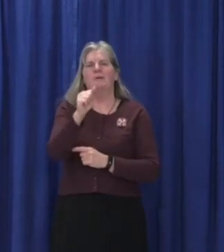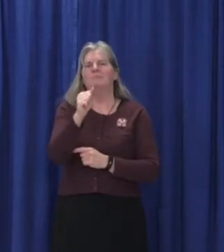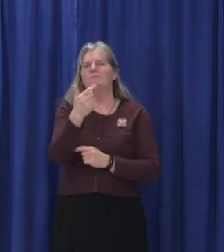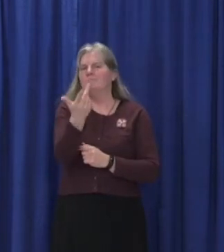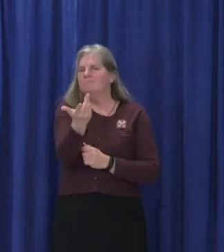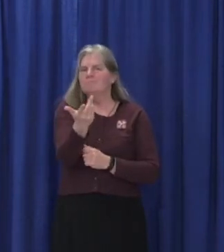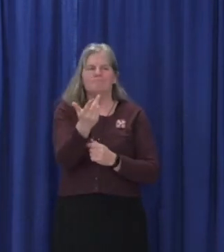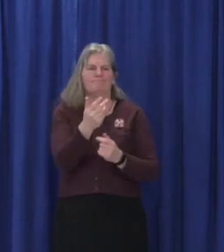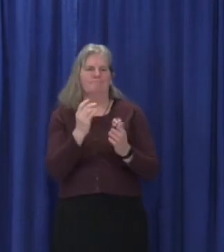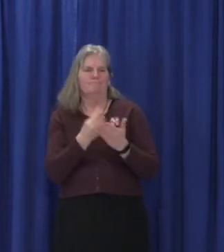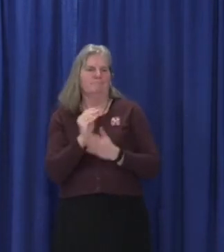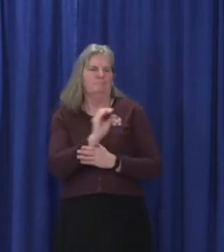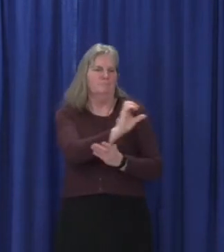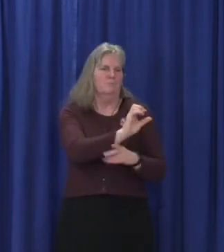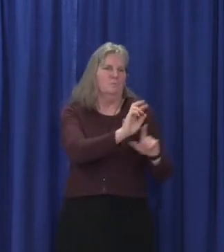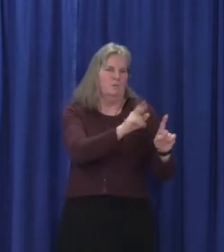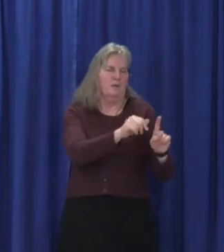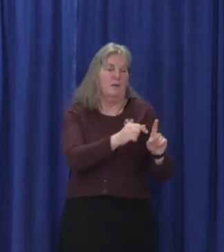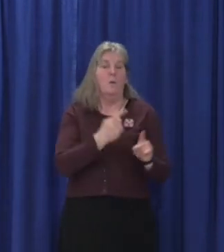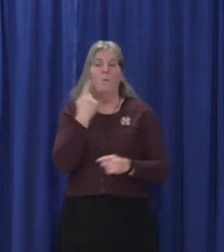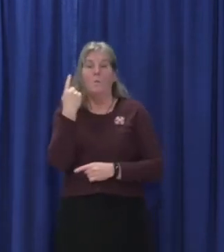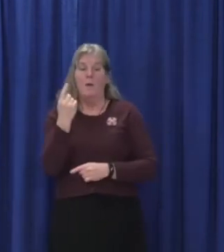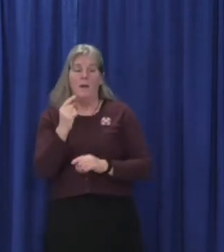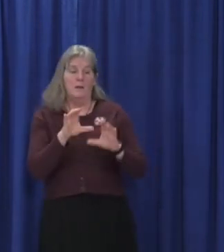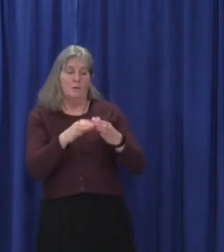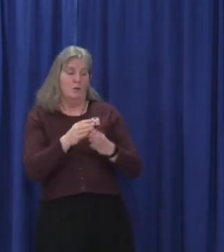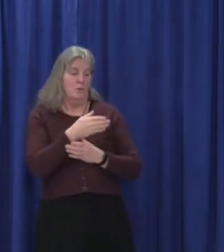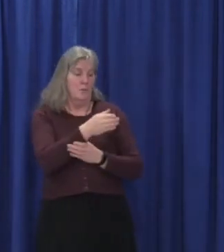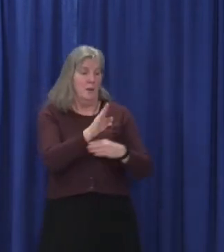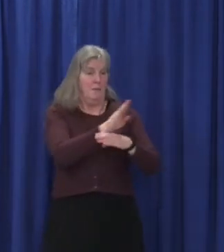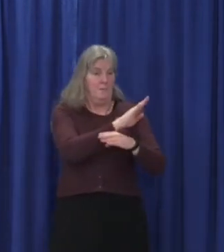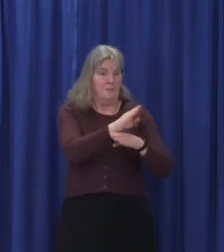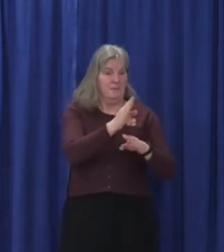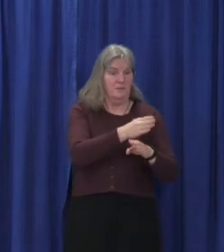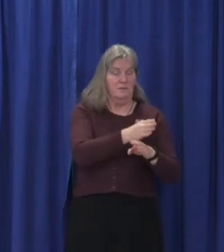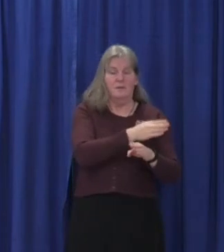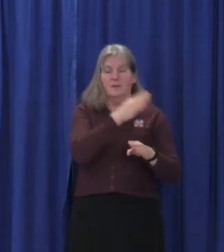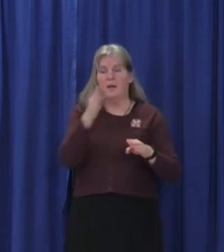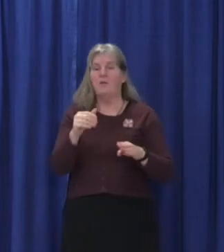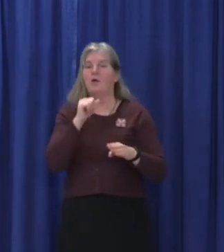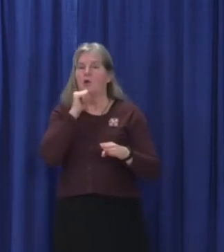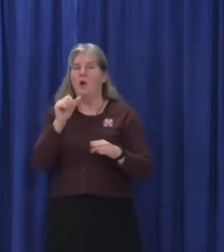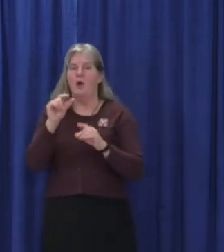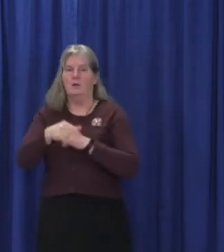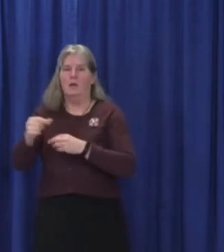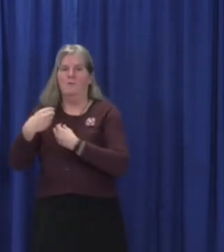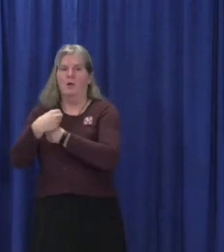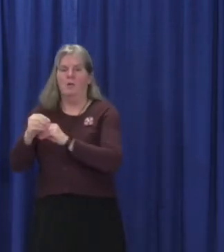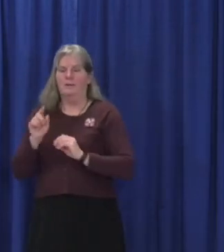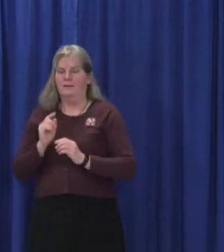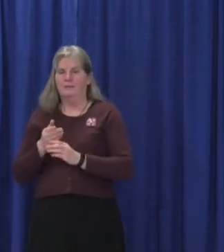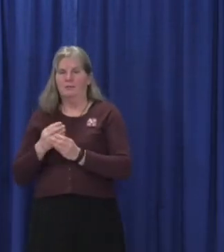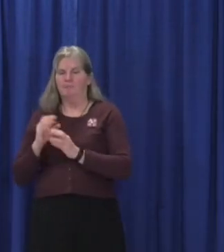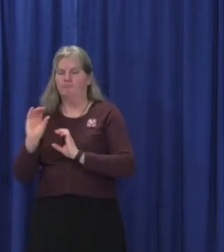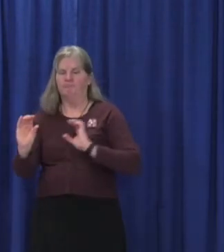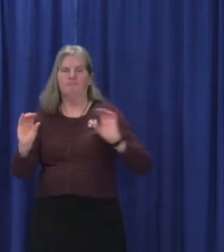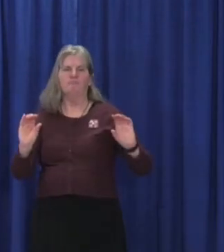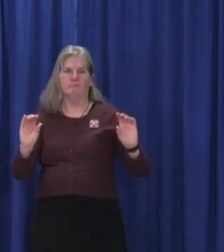The program has one stream for businesses, and it also has another stream for non-government organizations, NGOs.